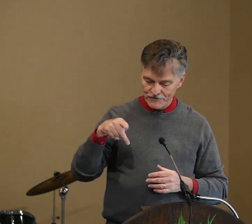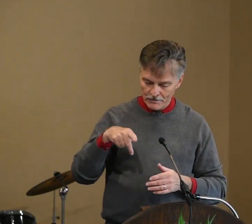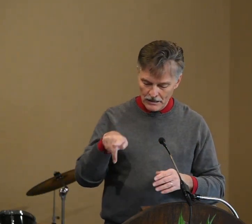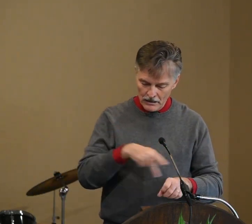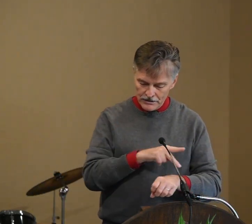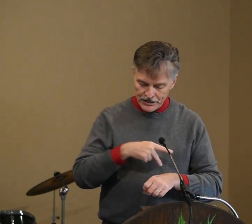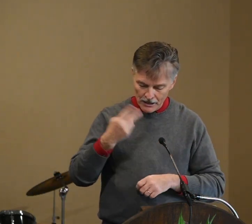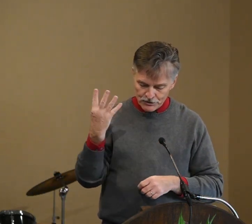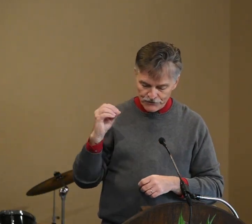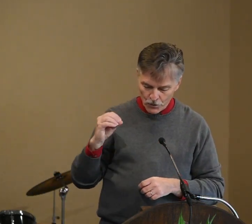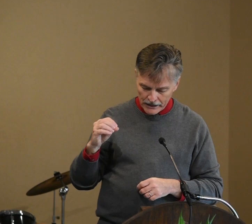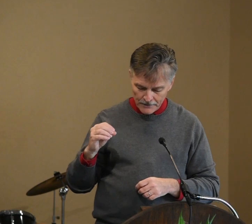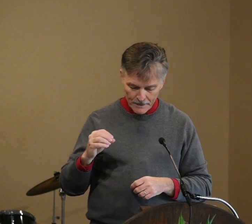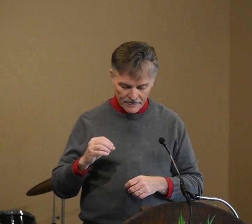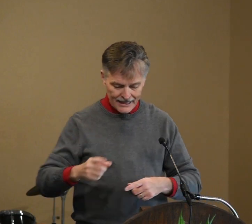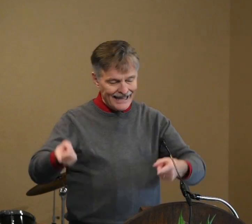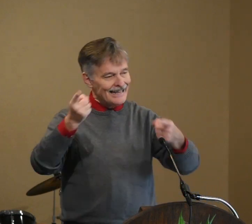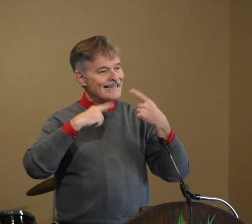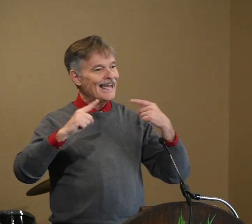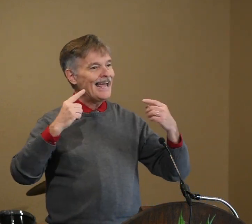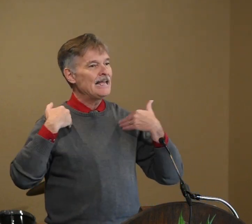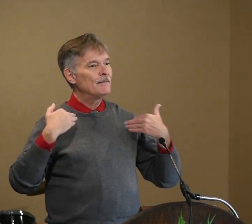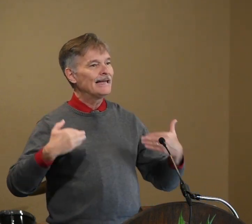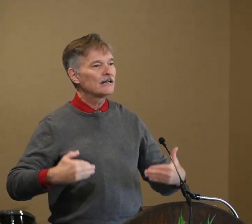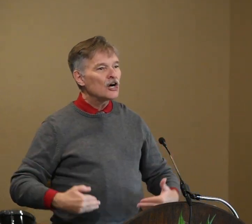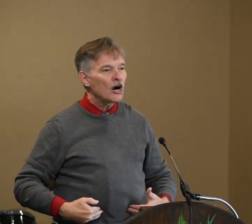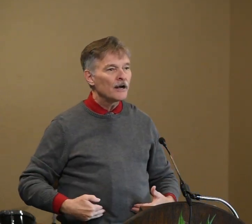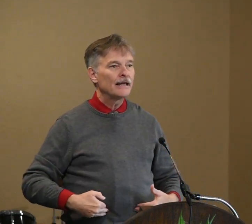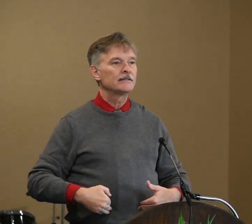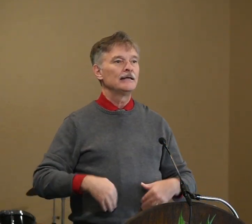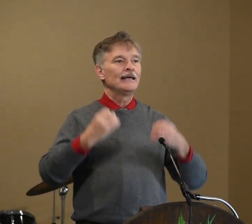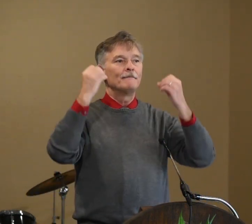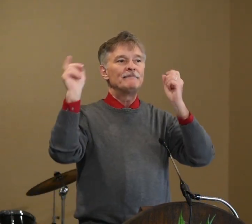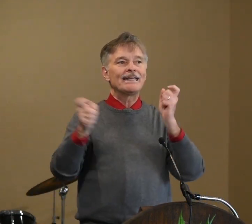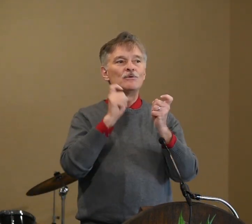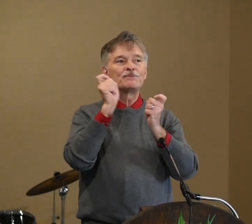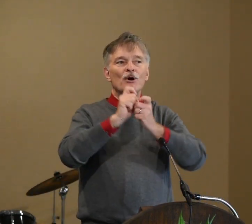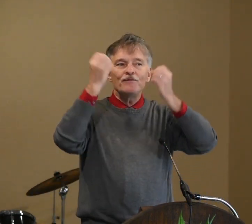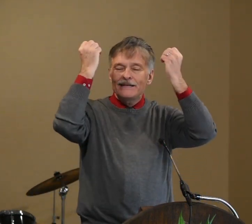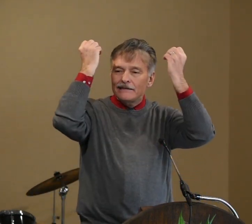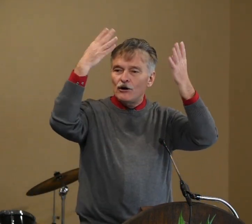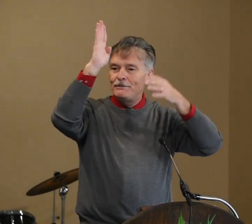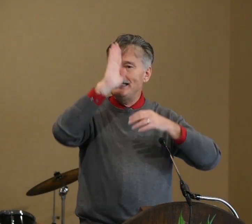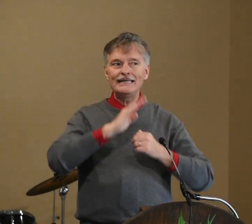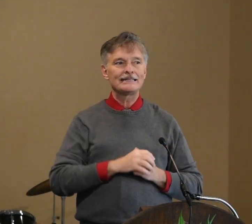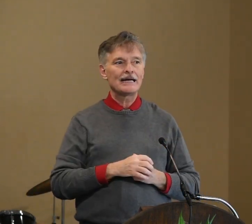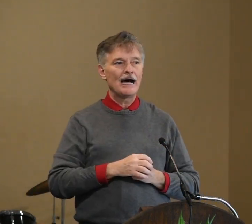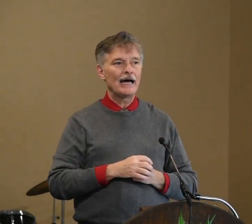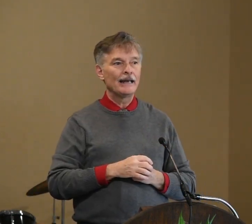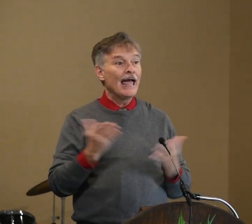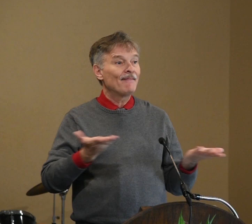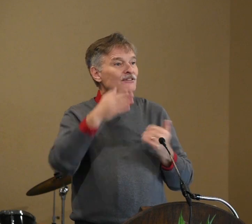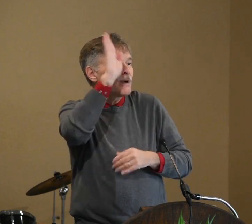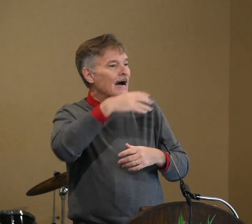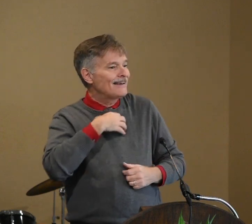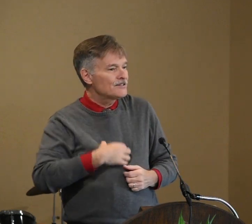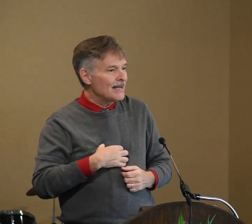from Psalms 40. He came incarnate, but he was perfectly obedient to God. And that's what God